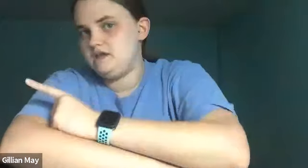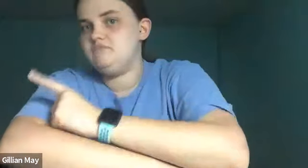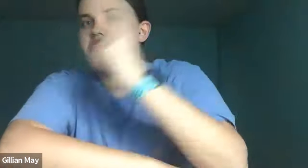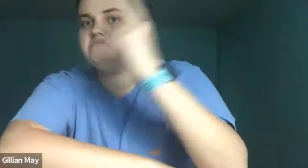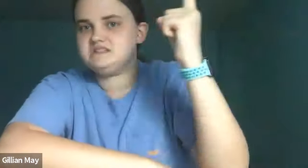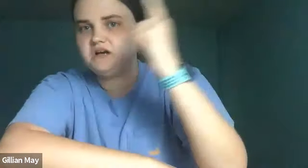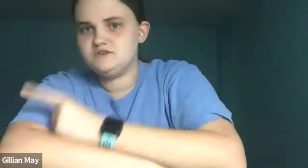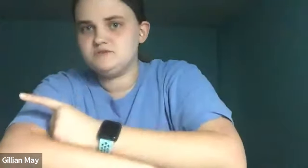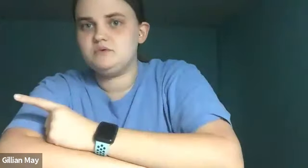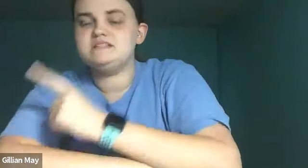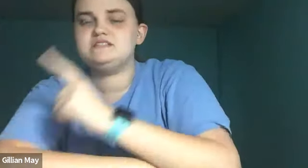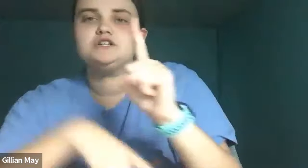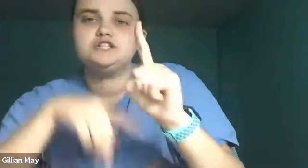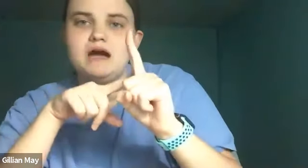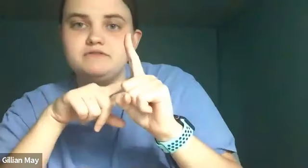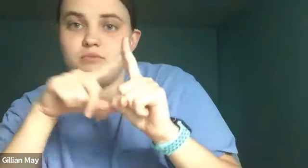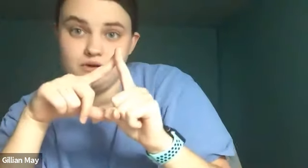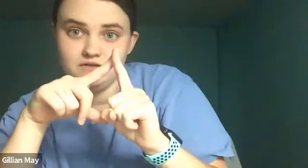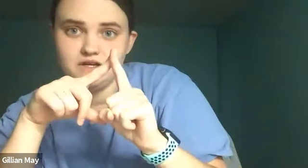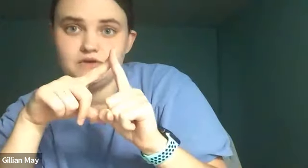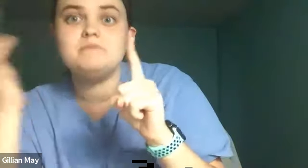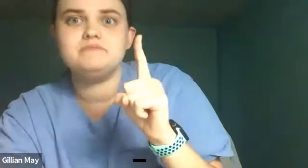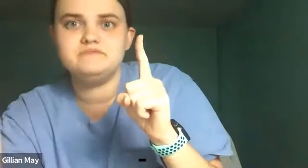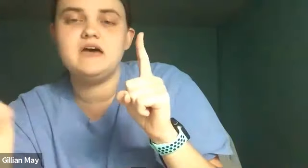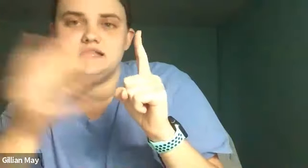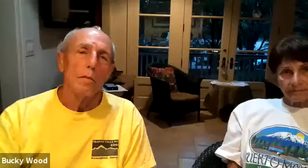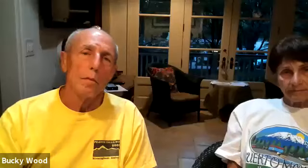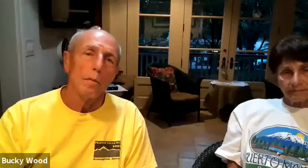way that's comfortable, as long as you have the pointer finger up, that's acceptable.